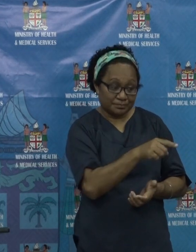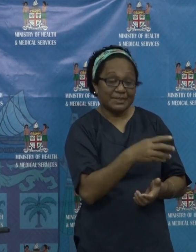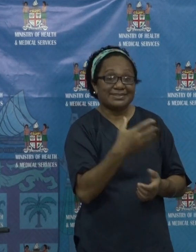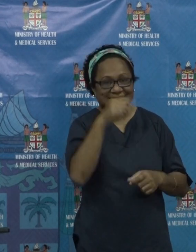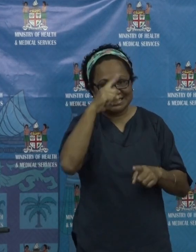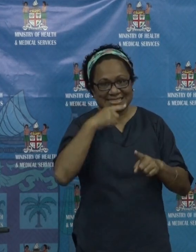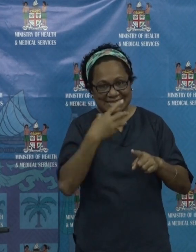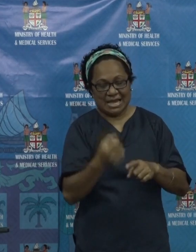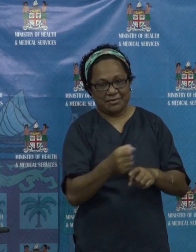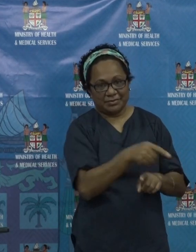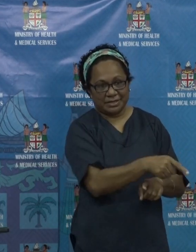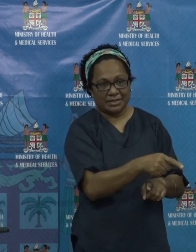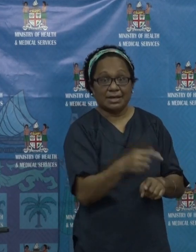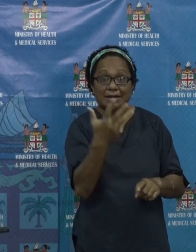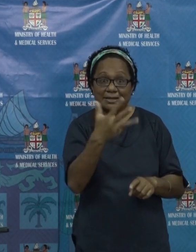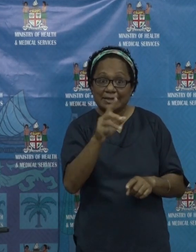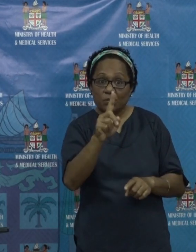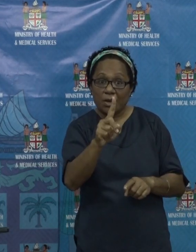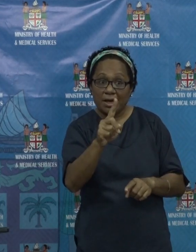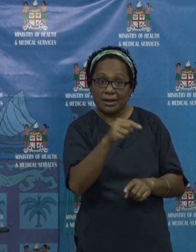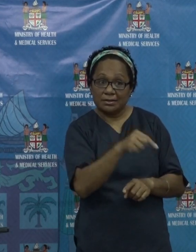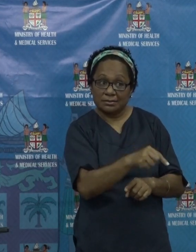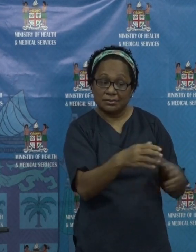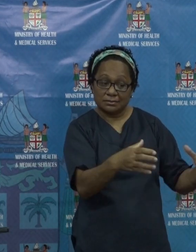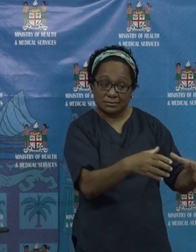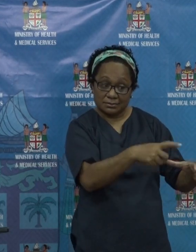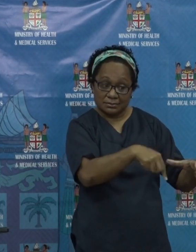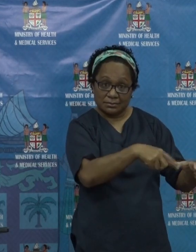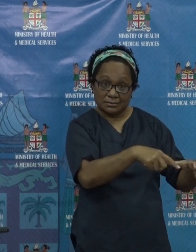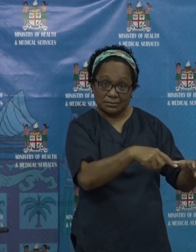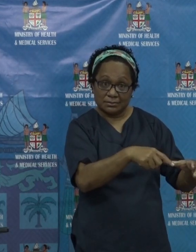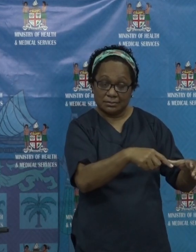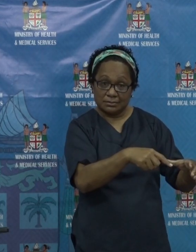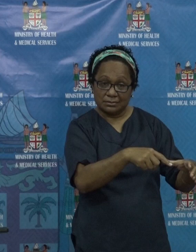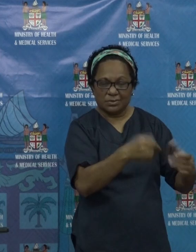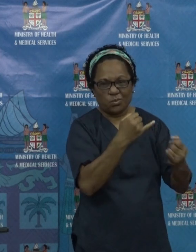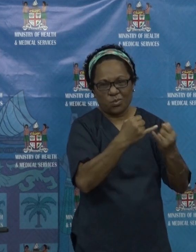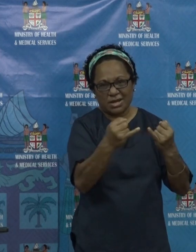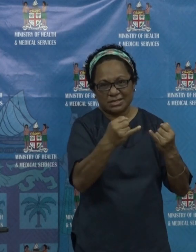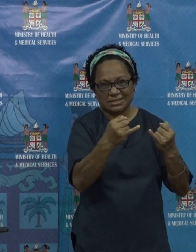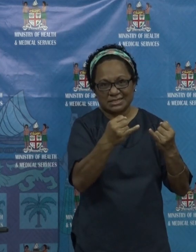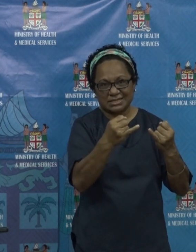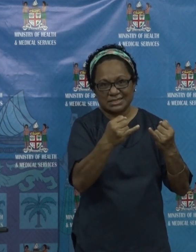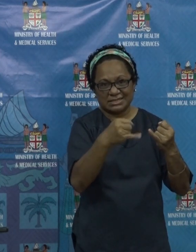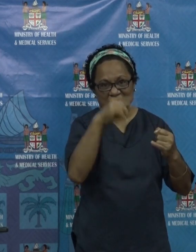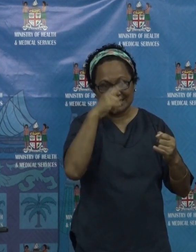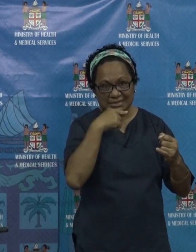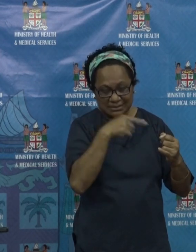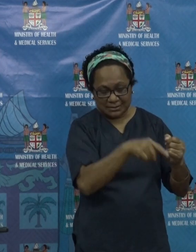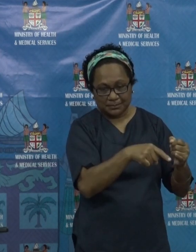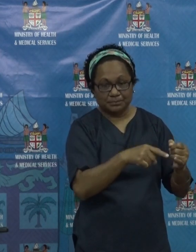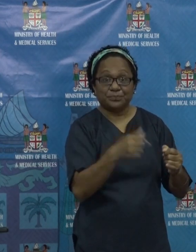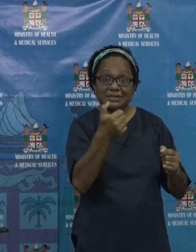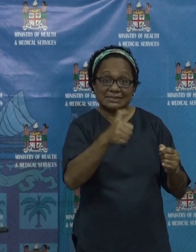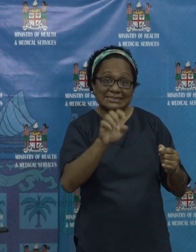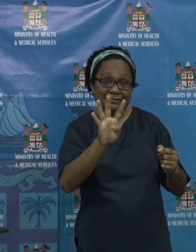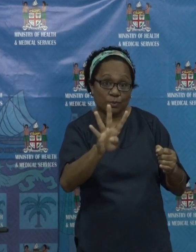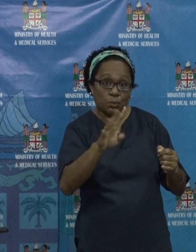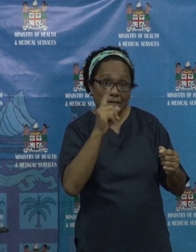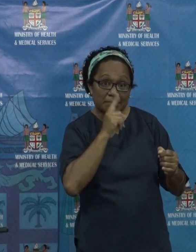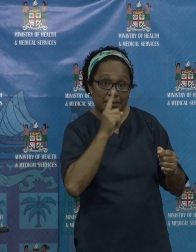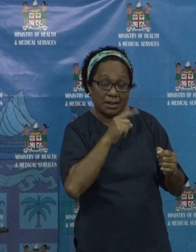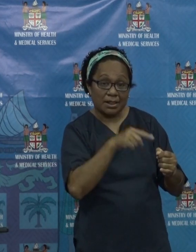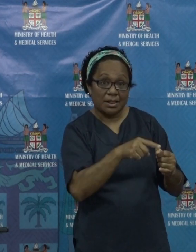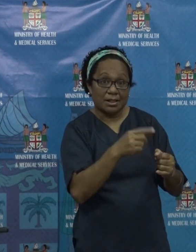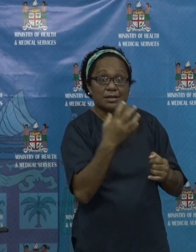COVID-19. 91 of them are in the severe or critical condition, 64